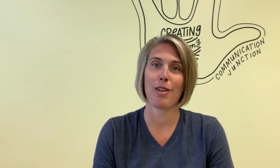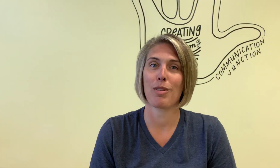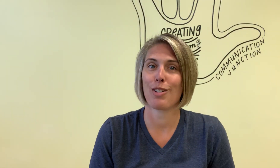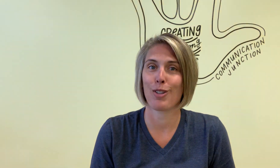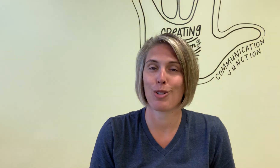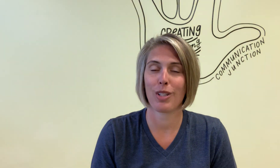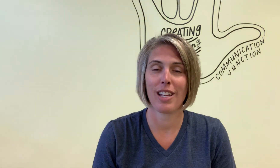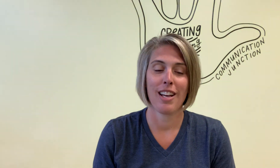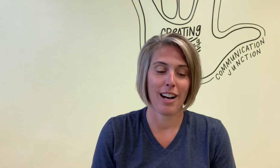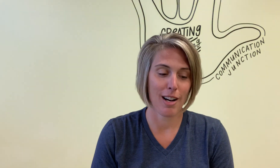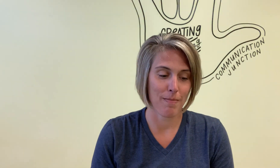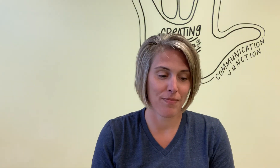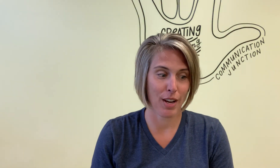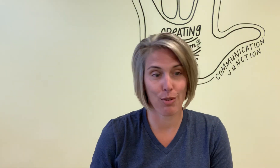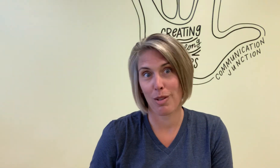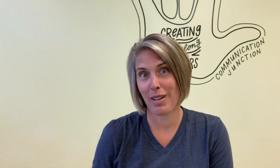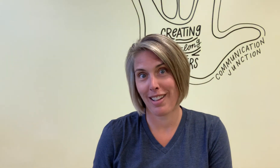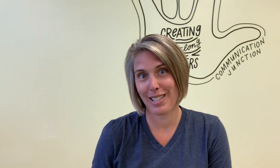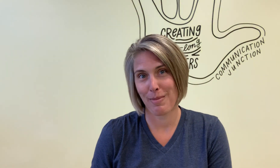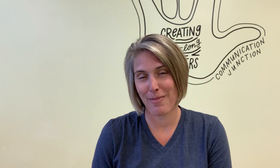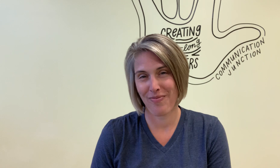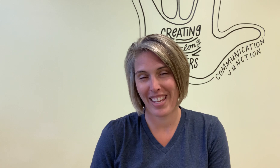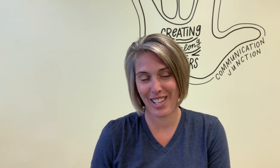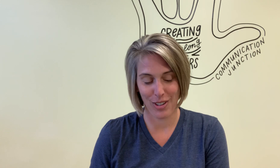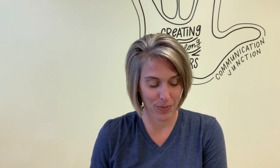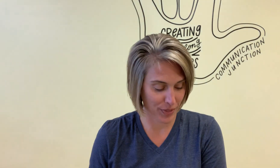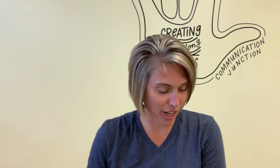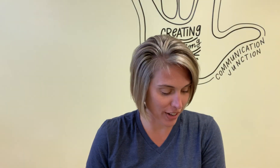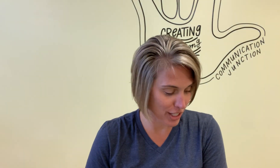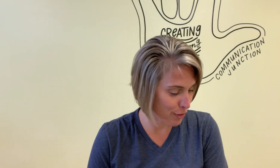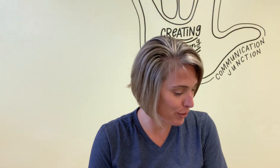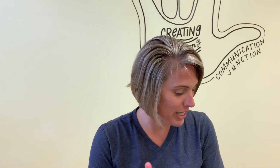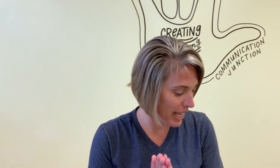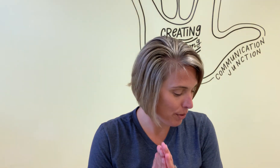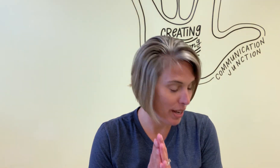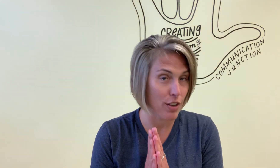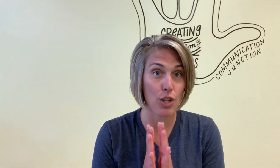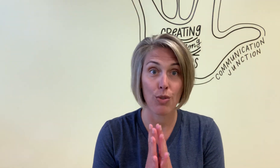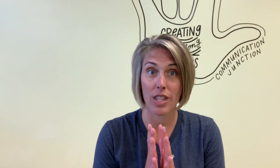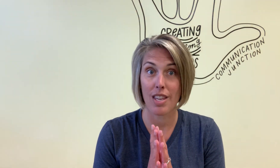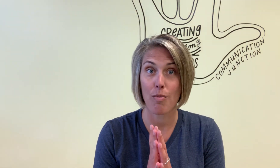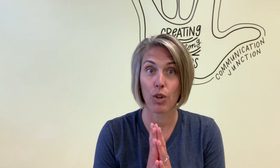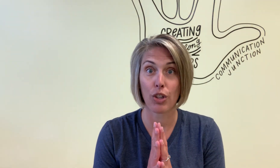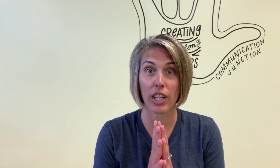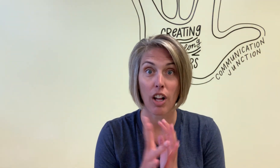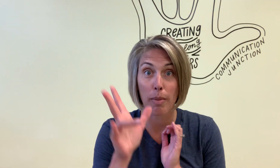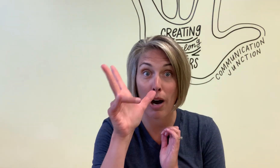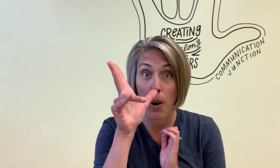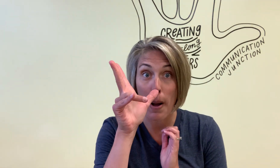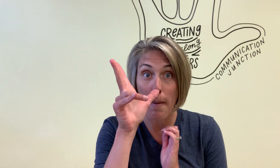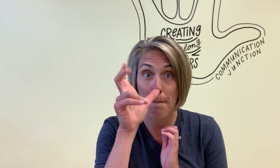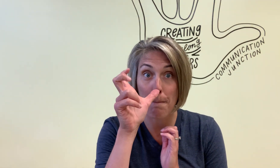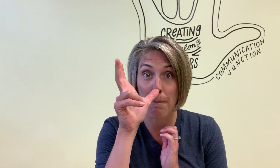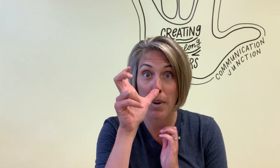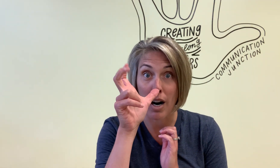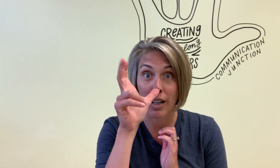families virtually. That would really mean a lot to me. Thank you. All right, so for today we have a new theme. We're learning all about